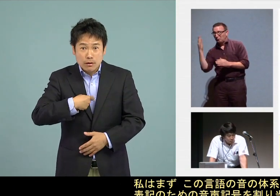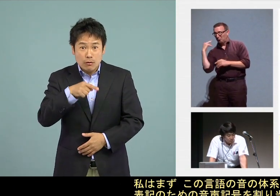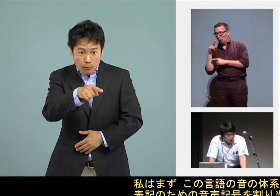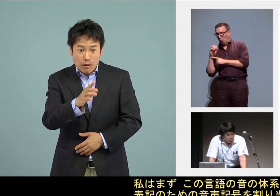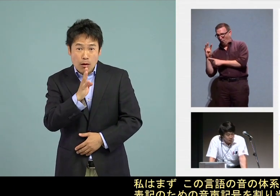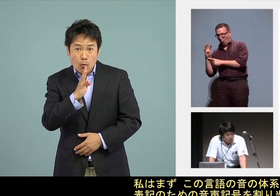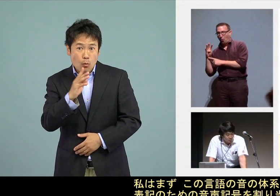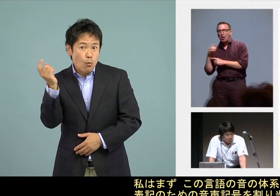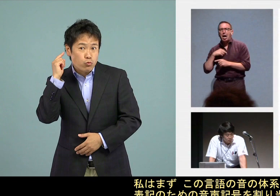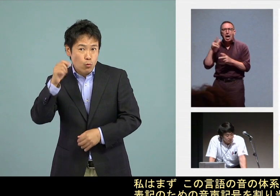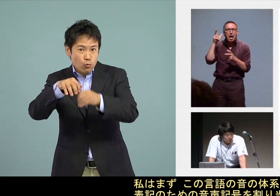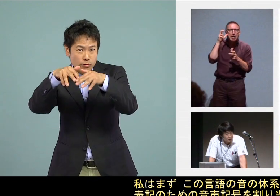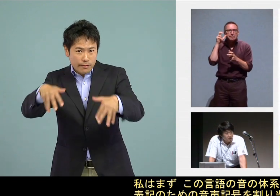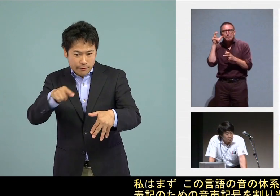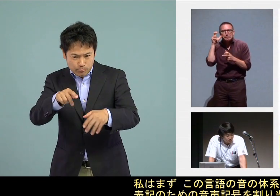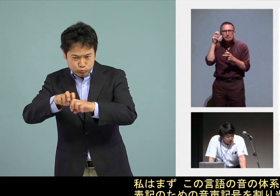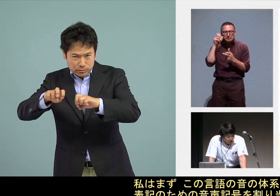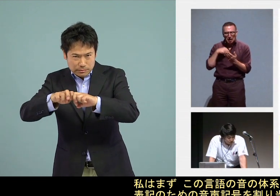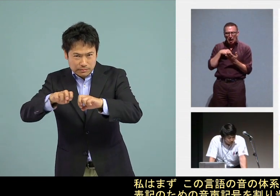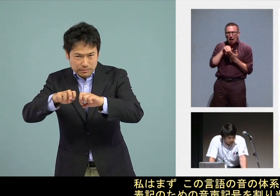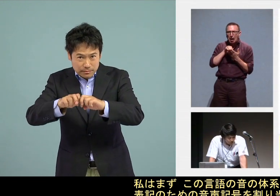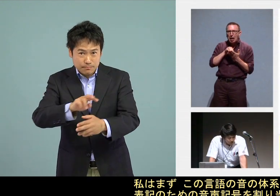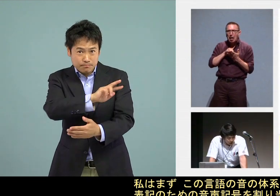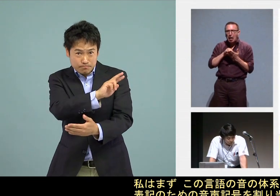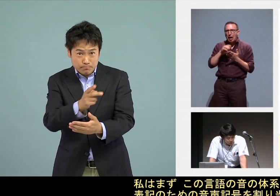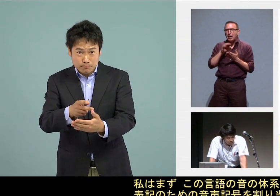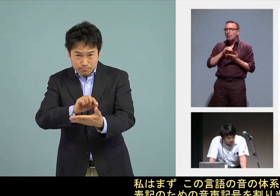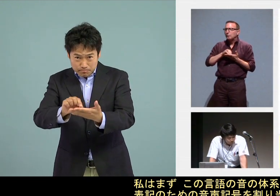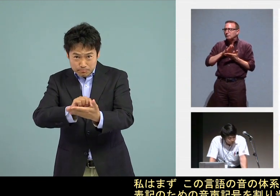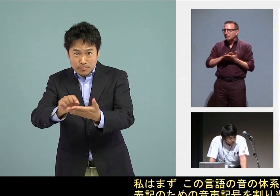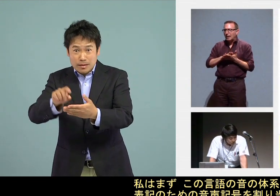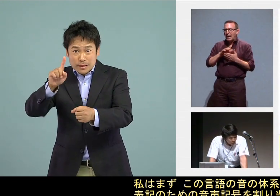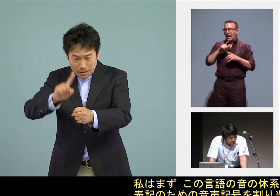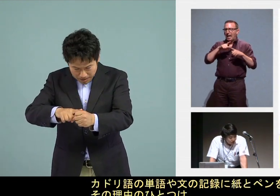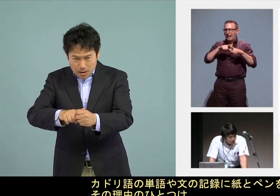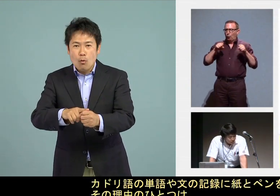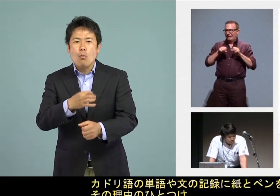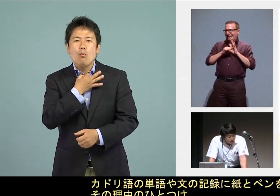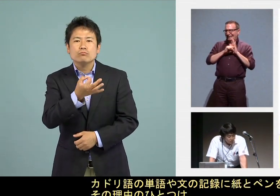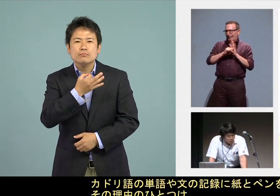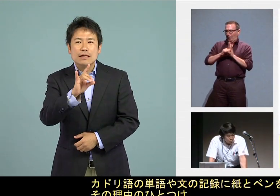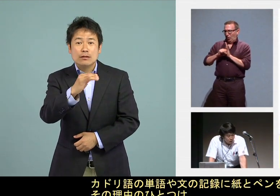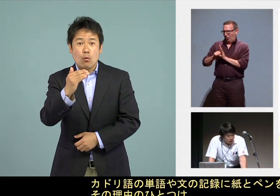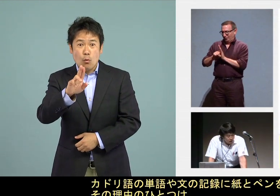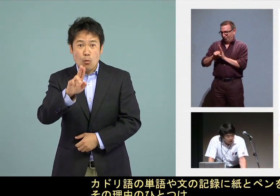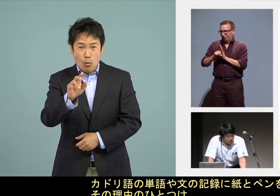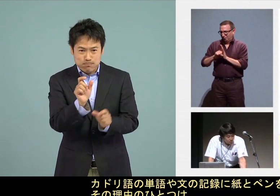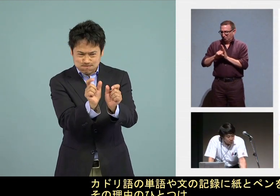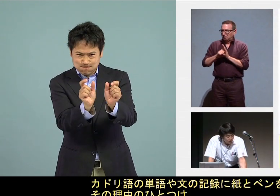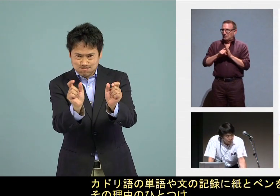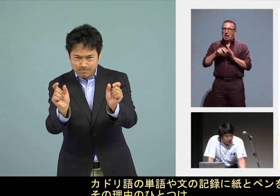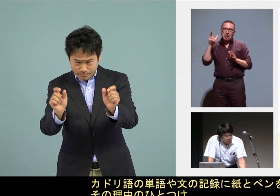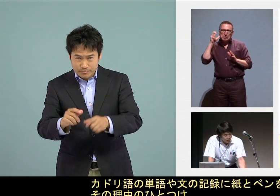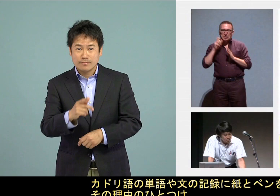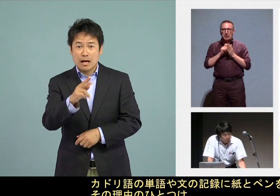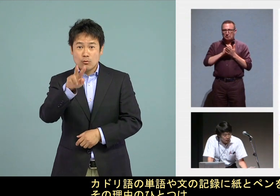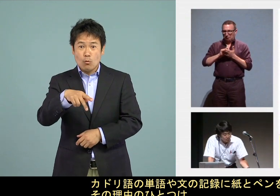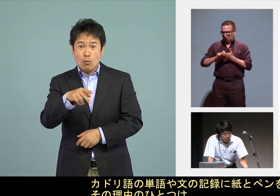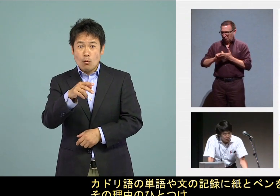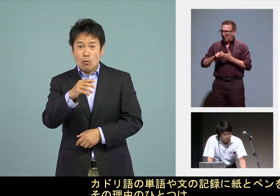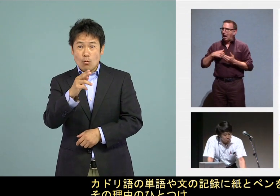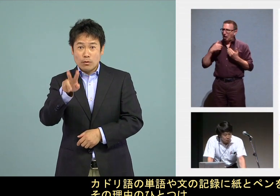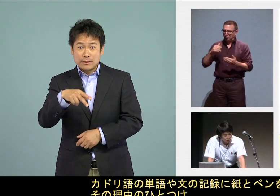phonetic symbols to linguistic units of Kadori language. The reason why I used a pen